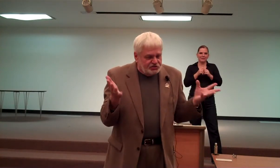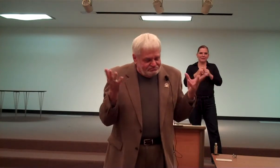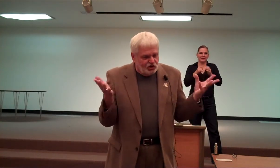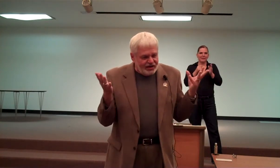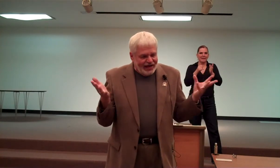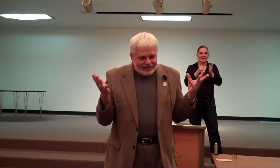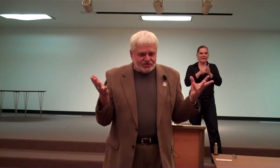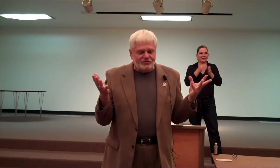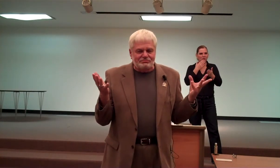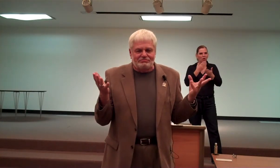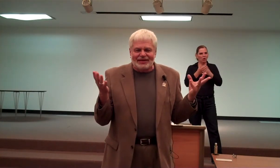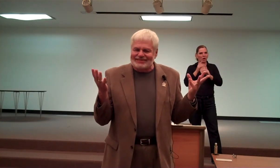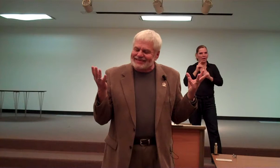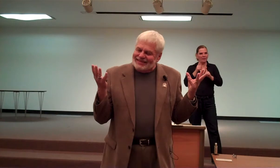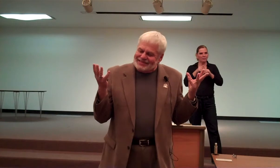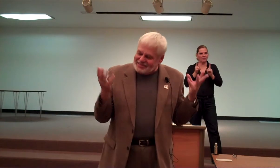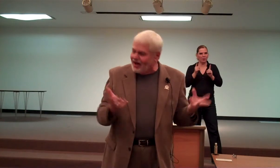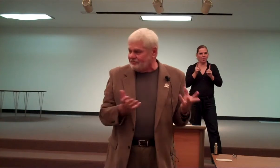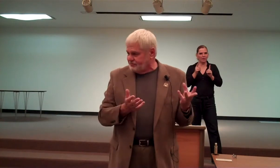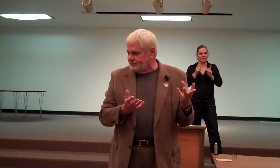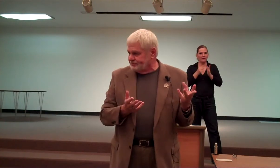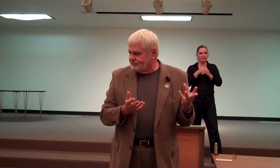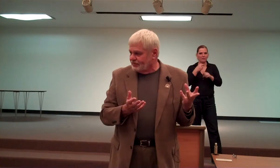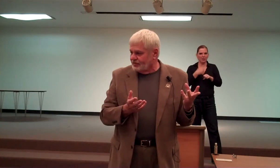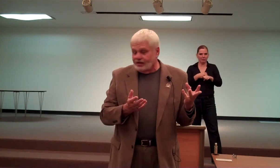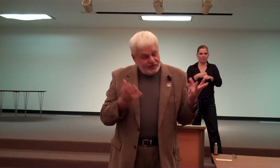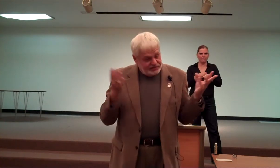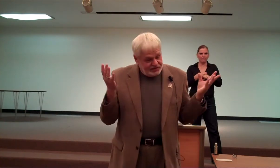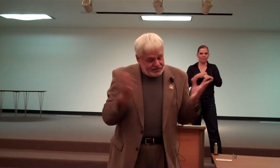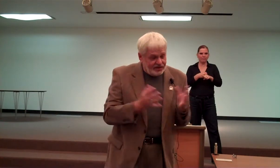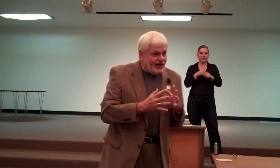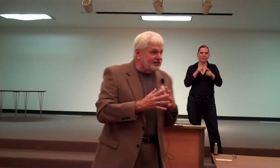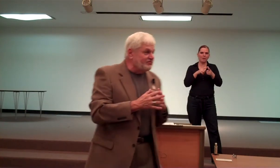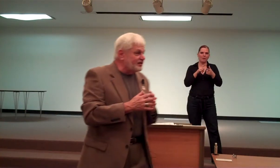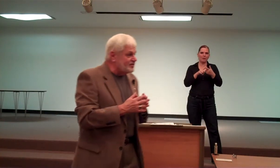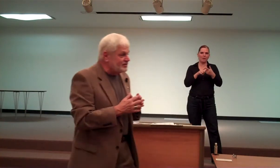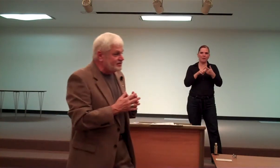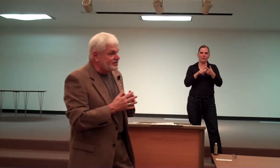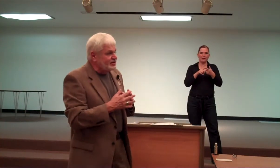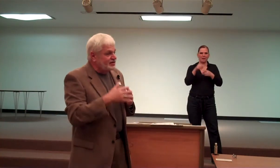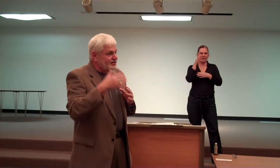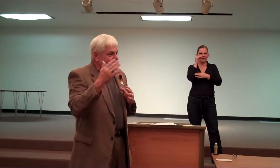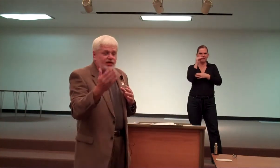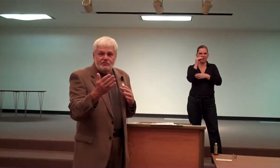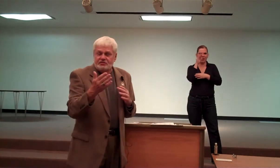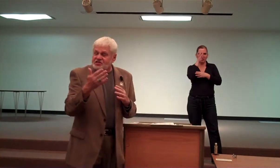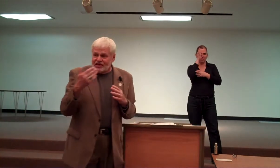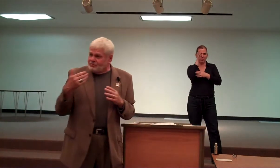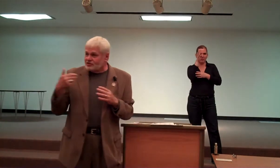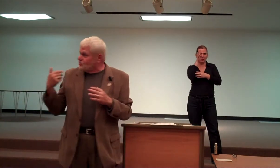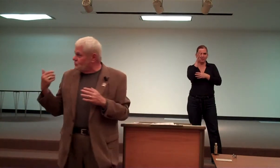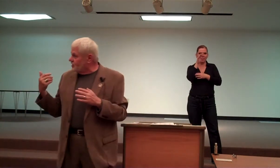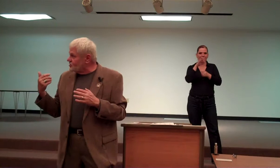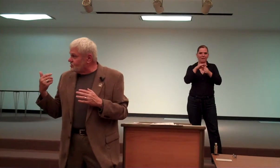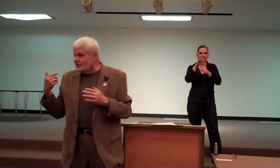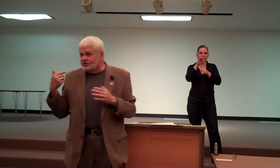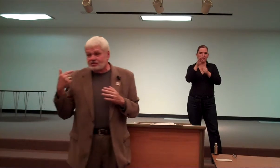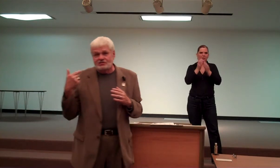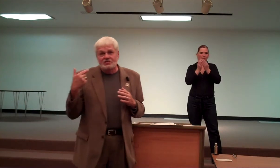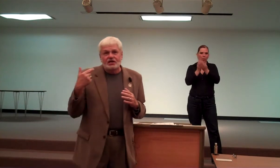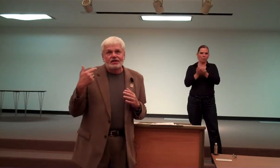it's a good answer, but it's tough. And then this guy invents a. You know, the steam engine